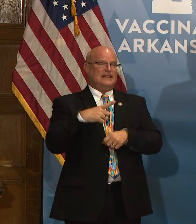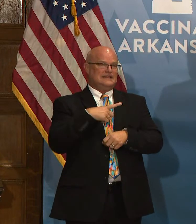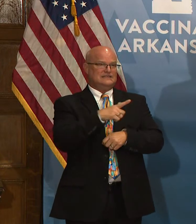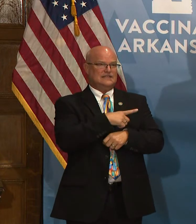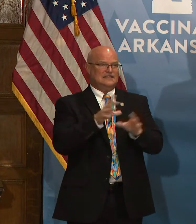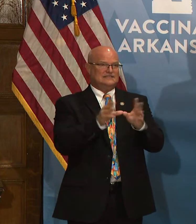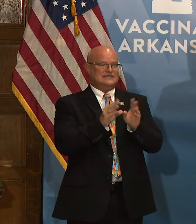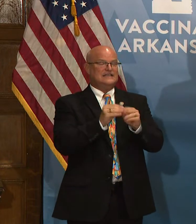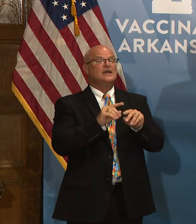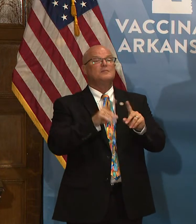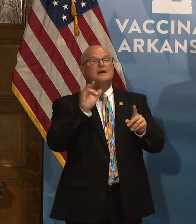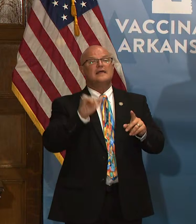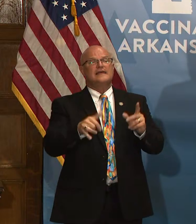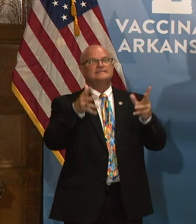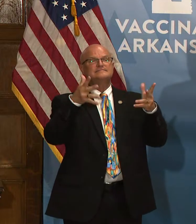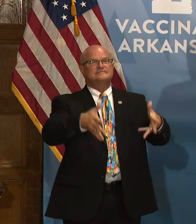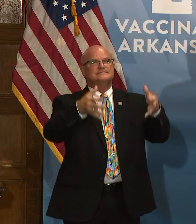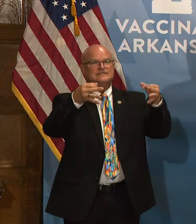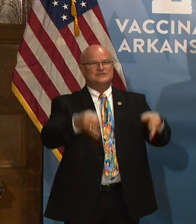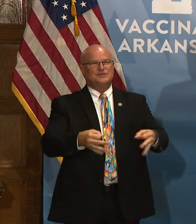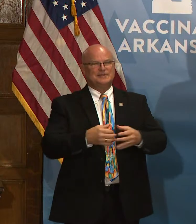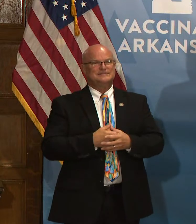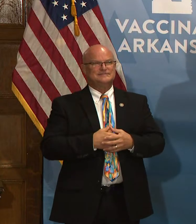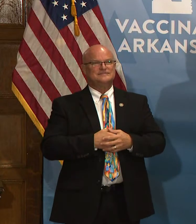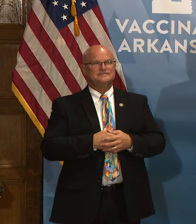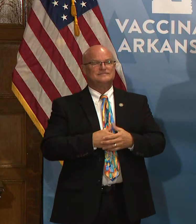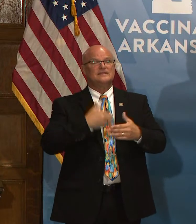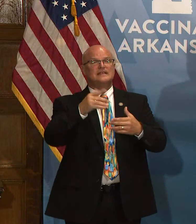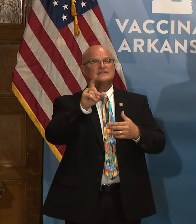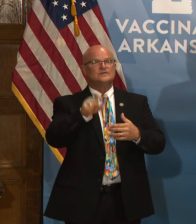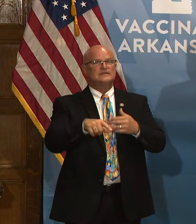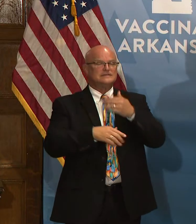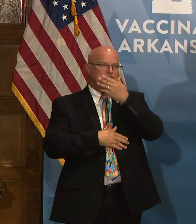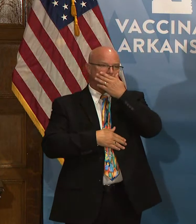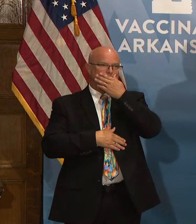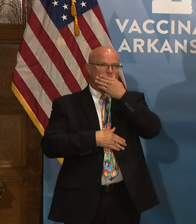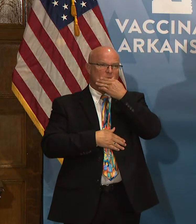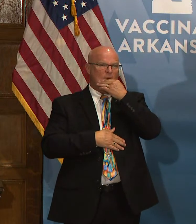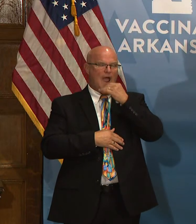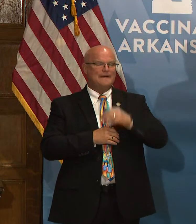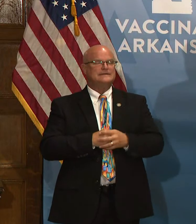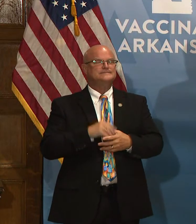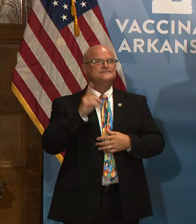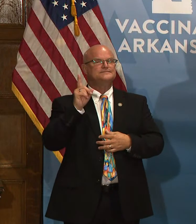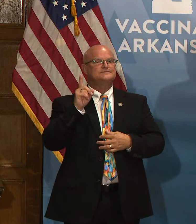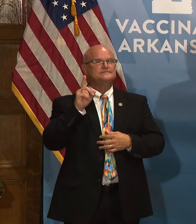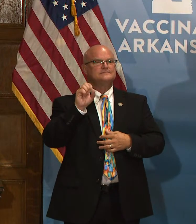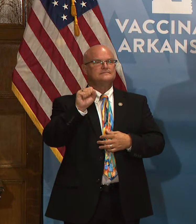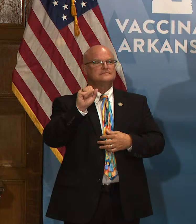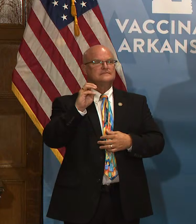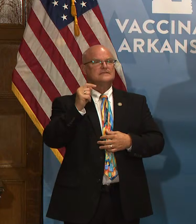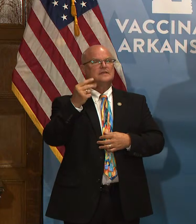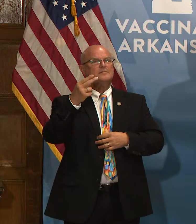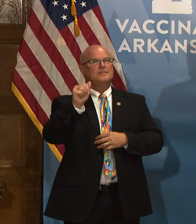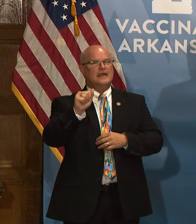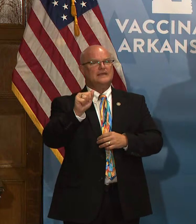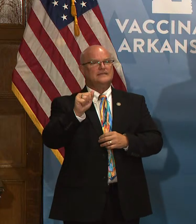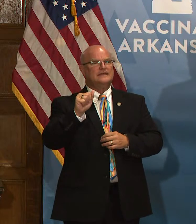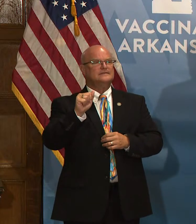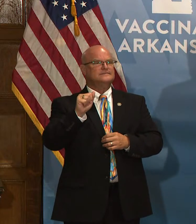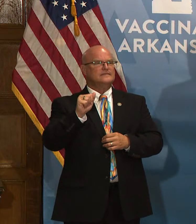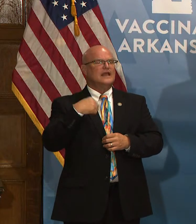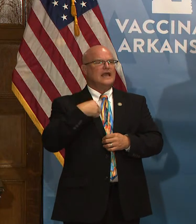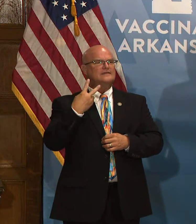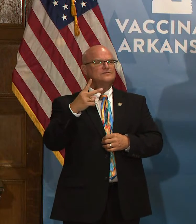session, but that remains to be determined. Next question. Hi, Governor. This is Samantha with KNWA. I also have